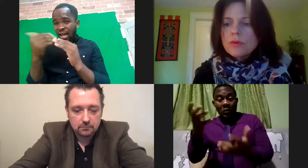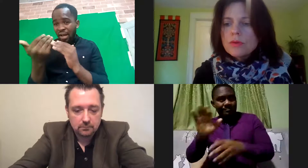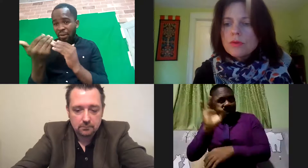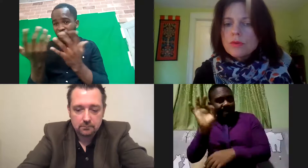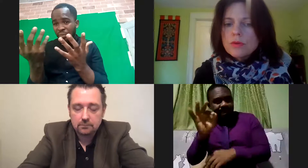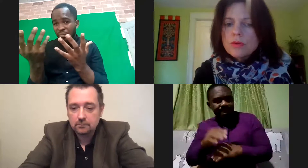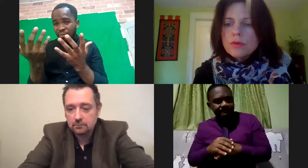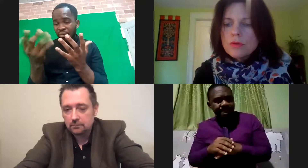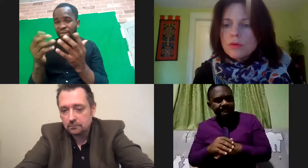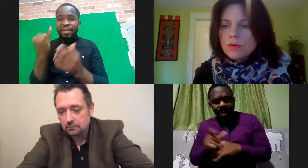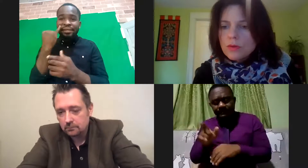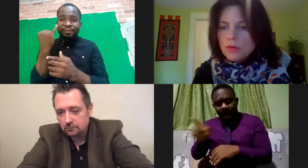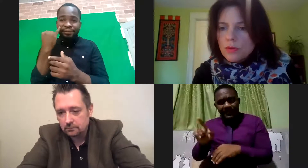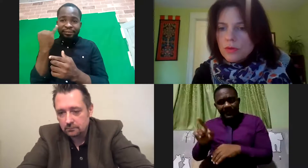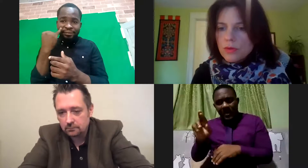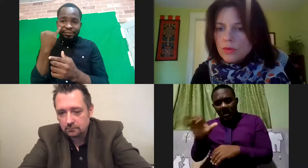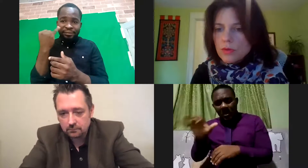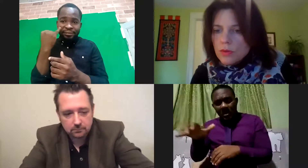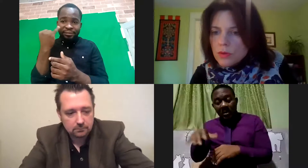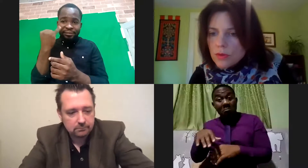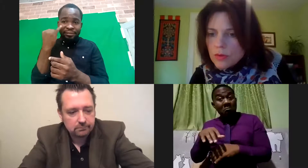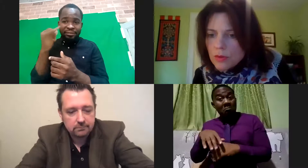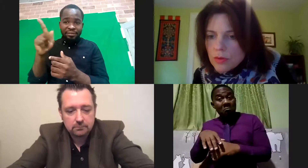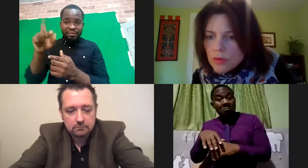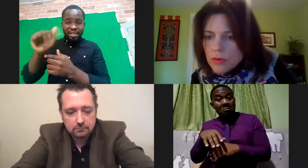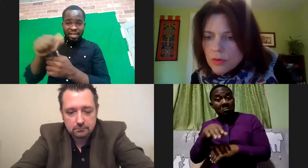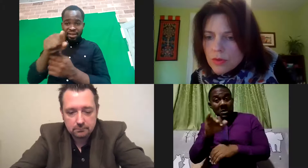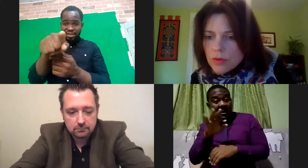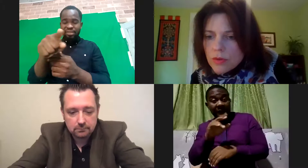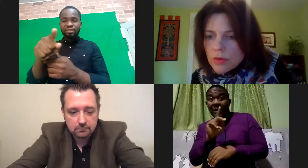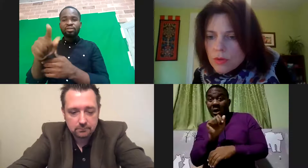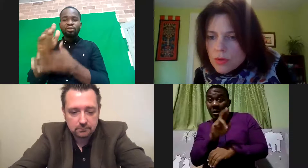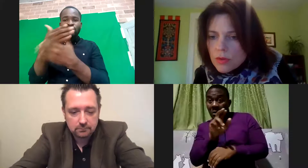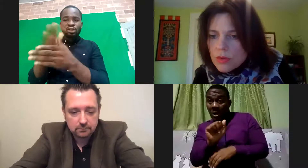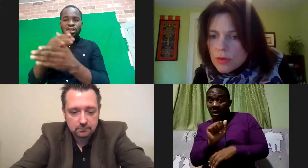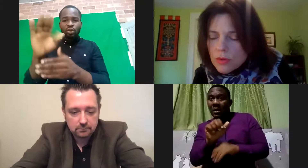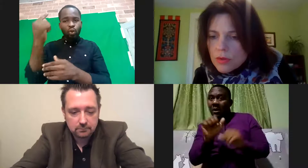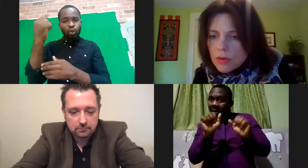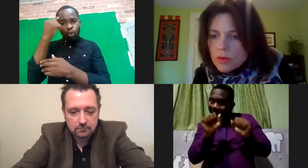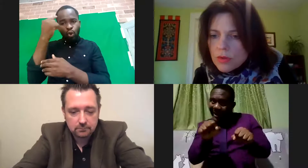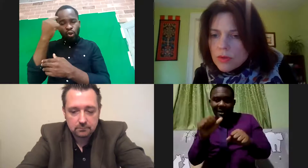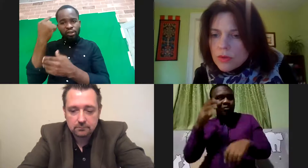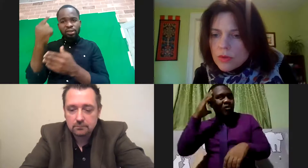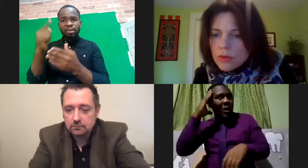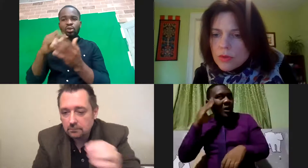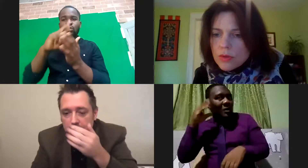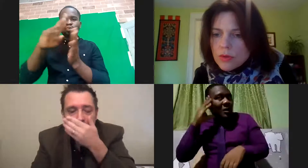if Dr. McBride can share her thoughts on the role